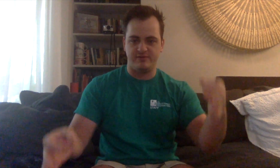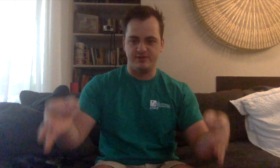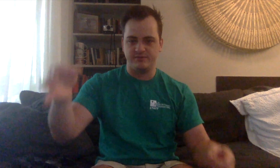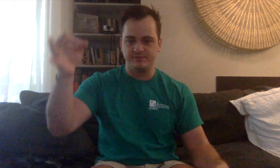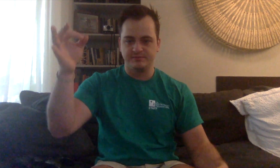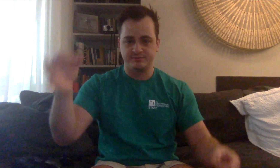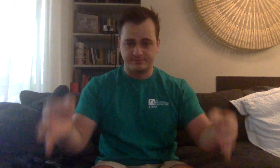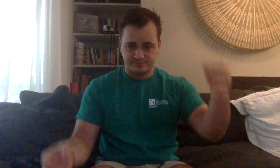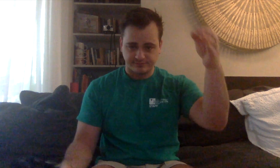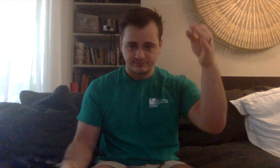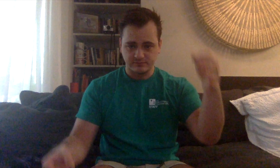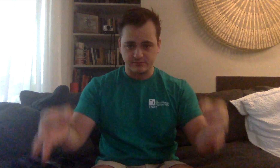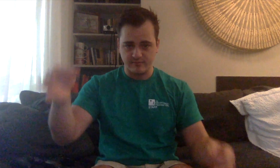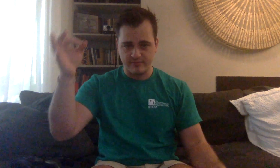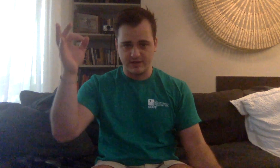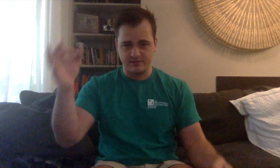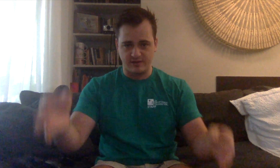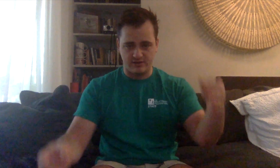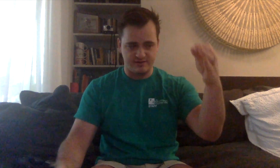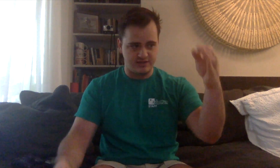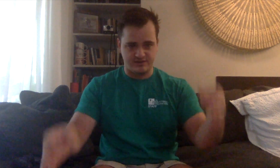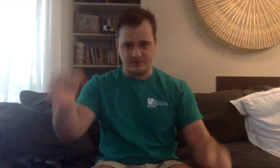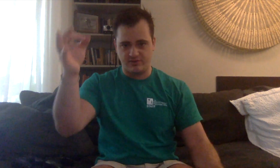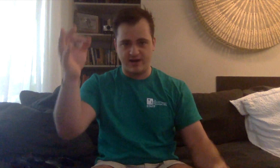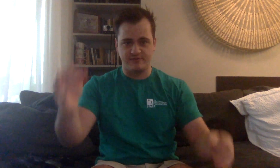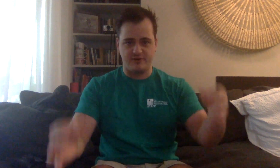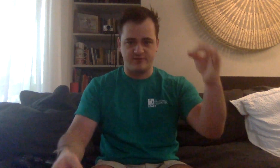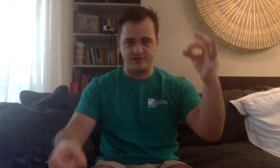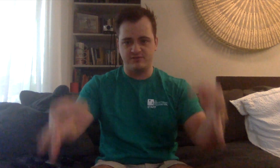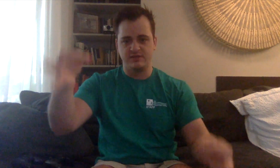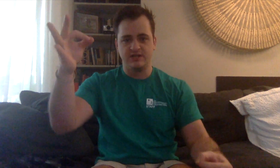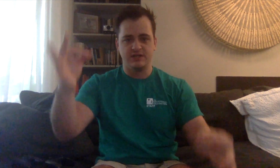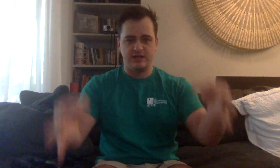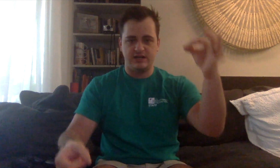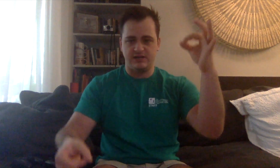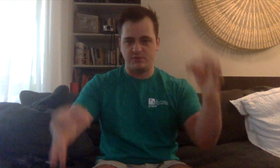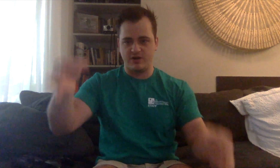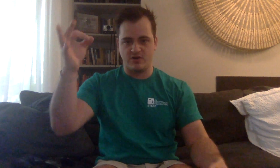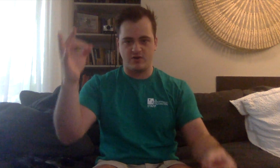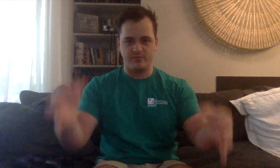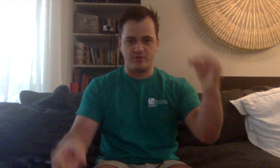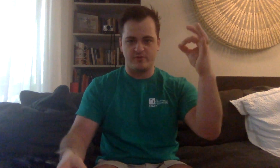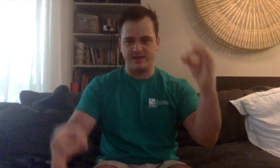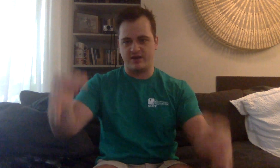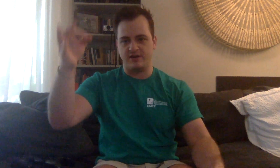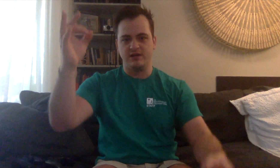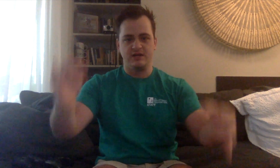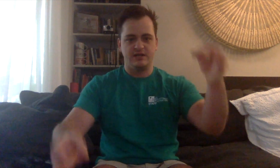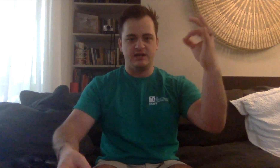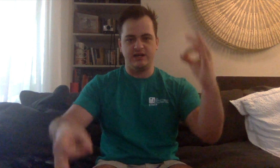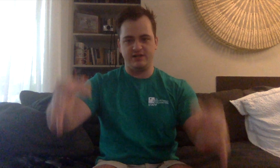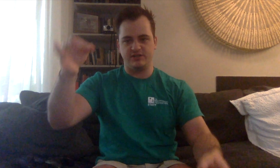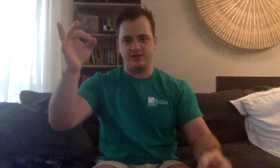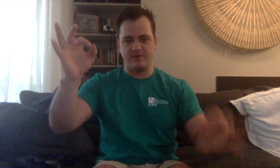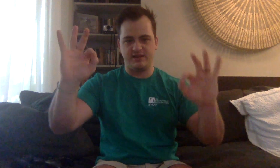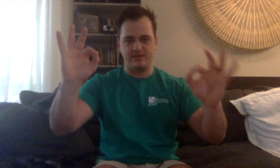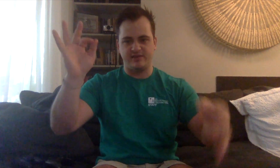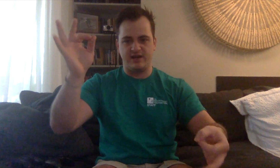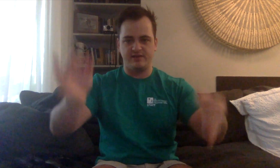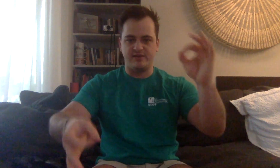you. So it's just right in front of you where your arms normally are. And you're going to make these signs and